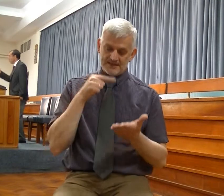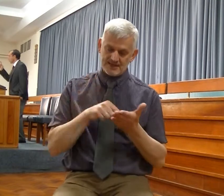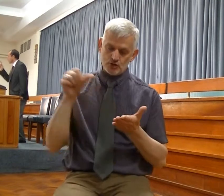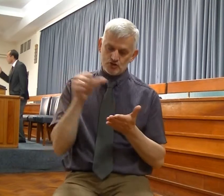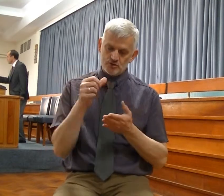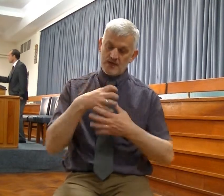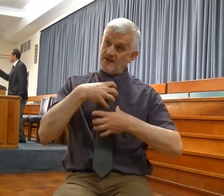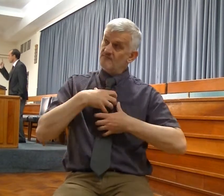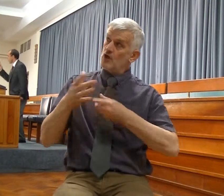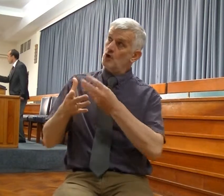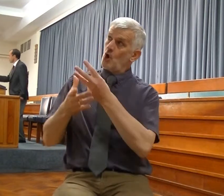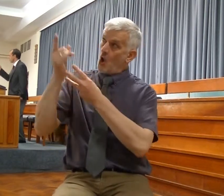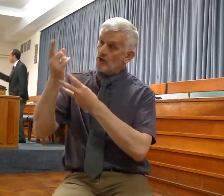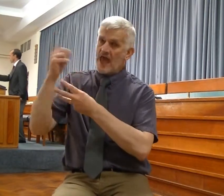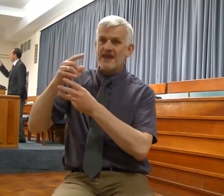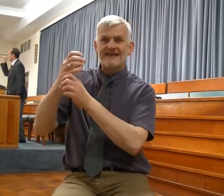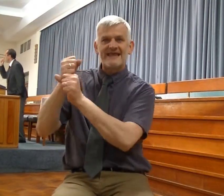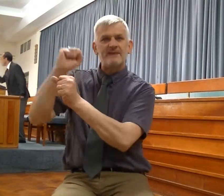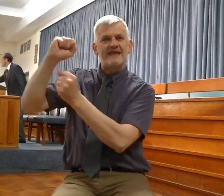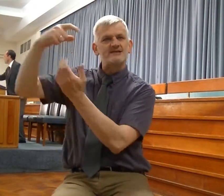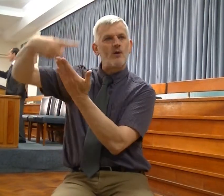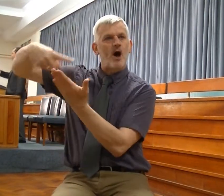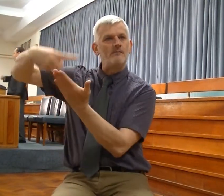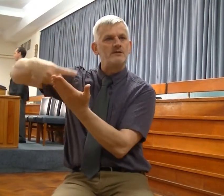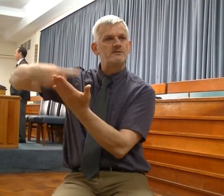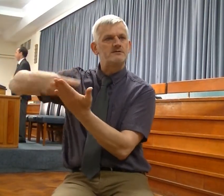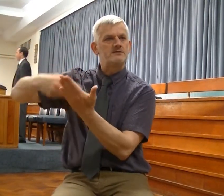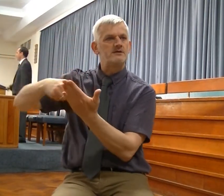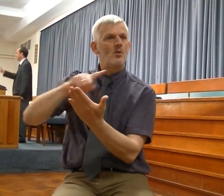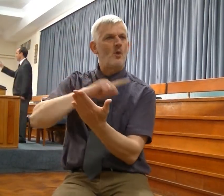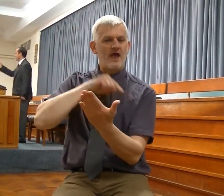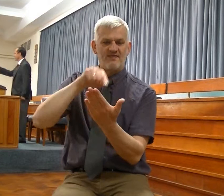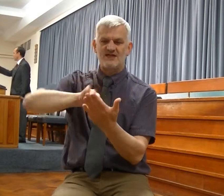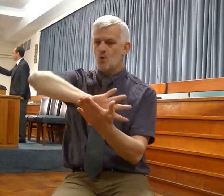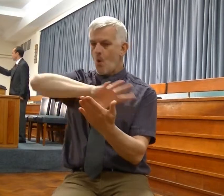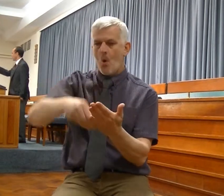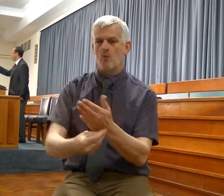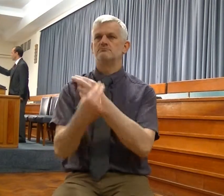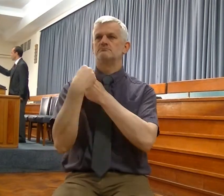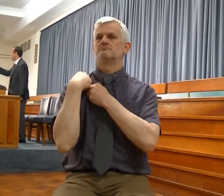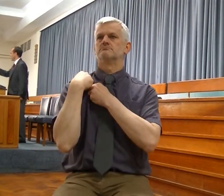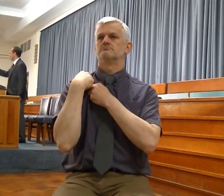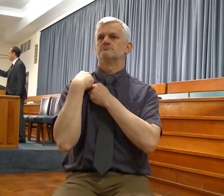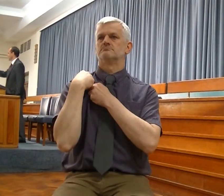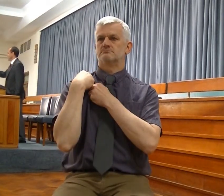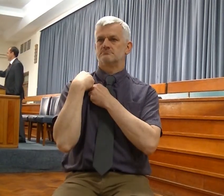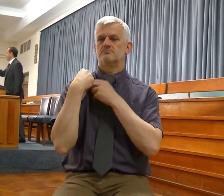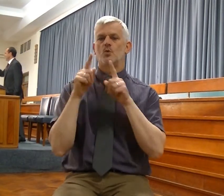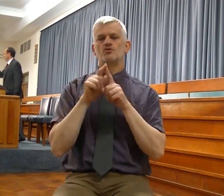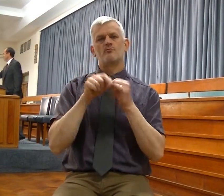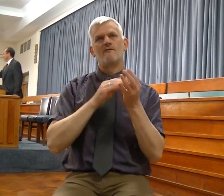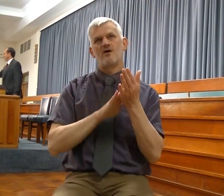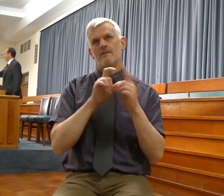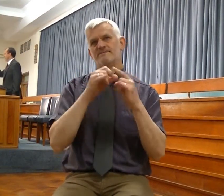his commandment, for this is the whole duty of man." And then in Proverbs 1, verse 7,